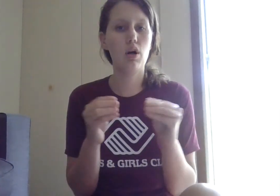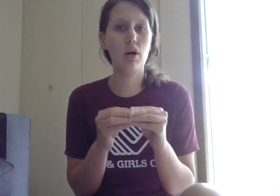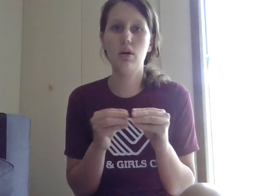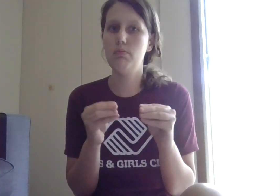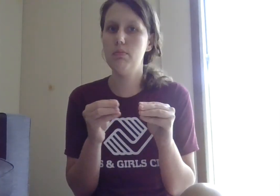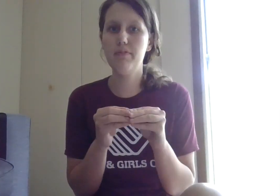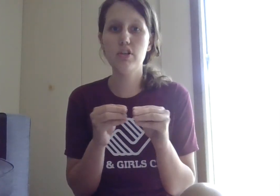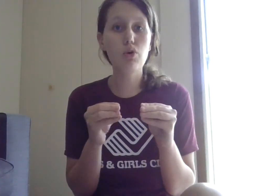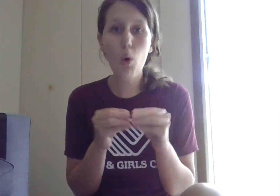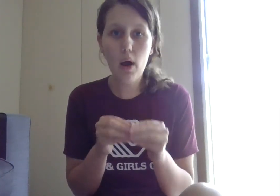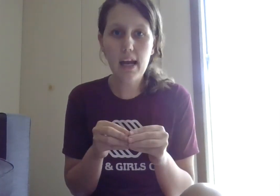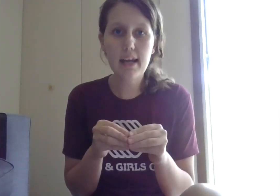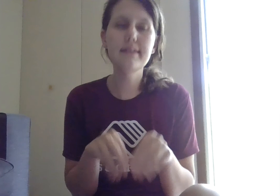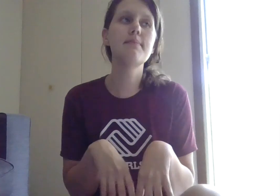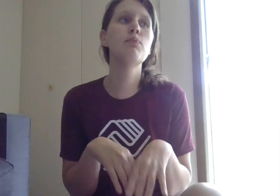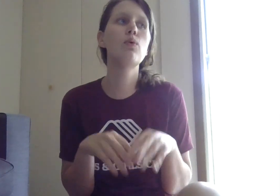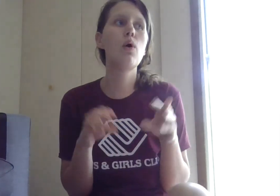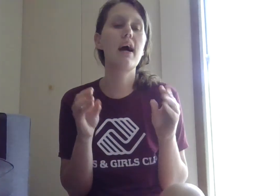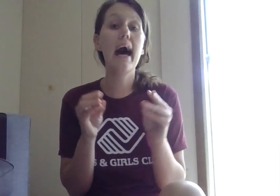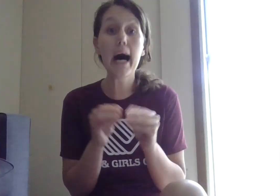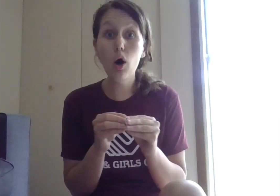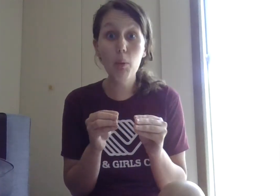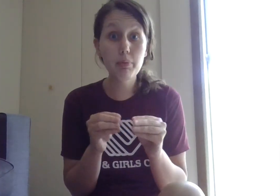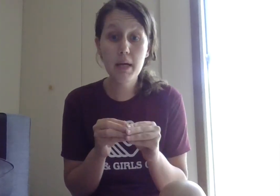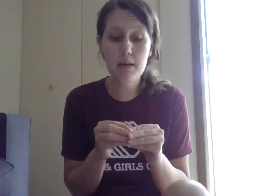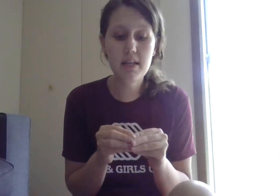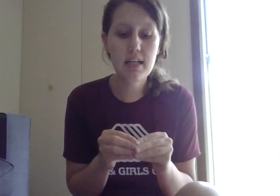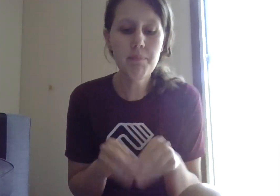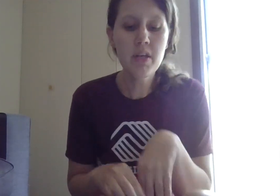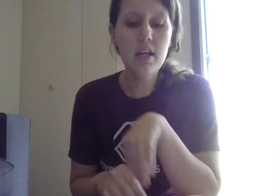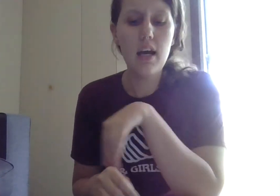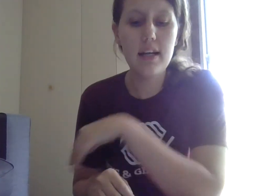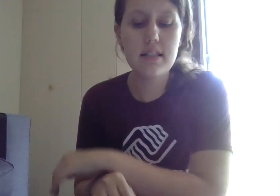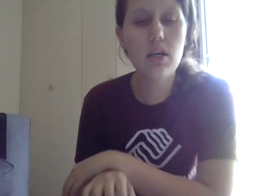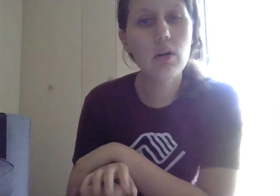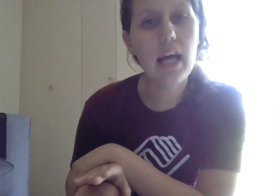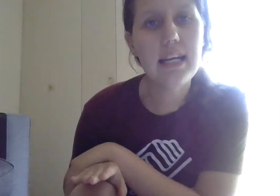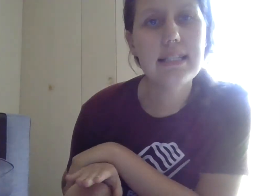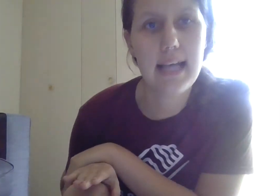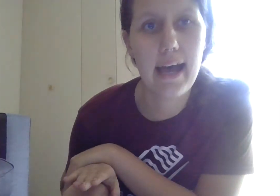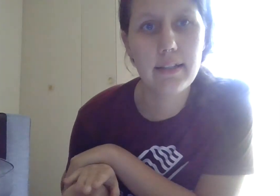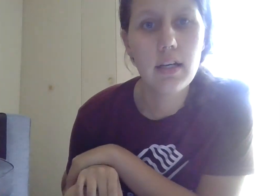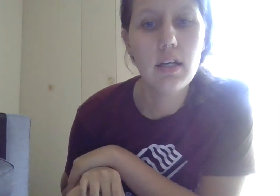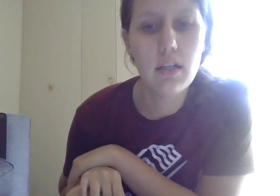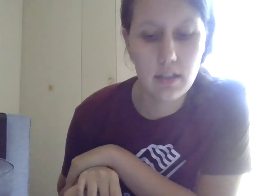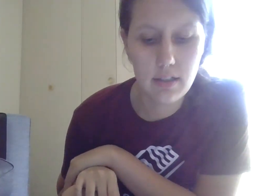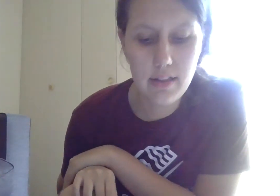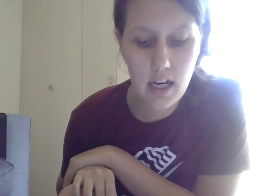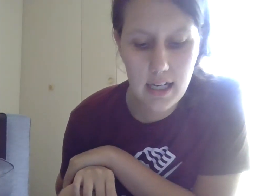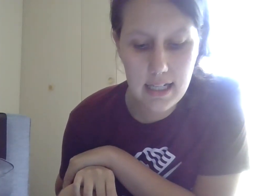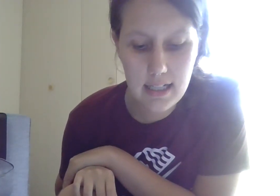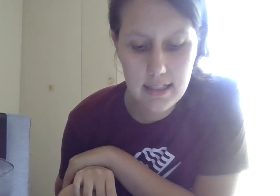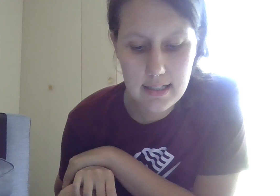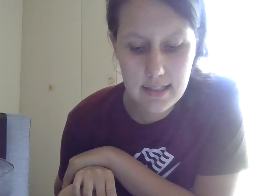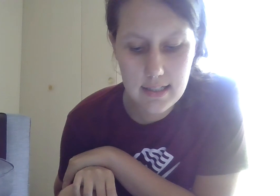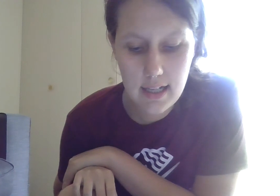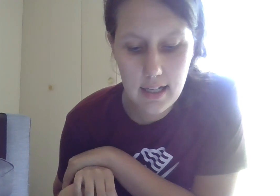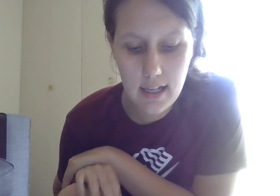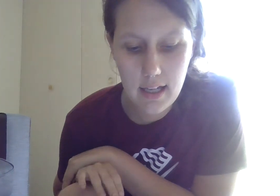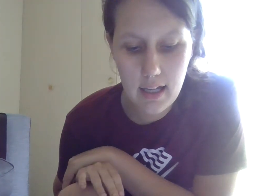more of the toys, more help maybe. And so like I said, there is